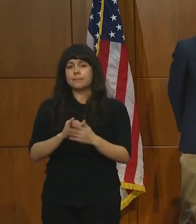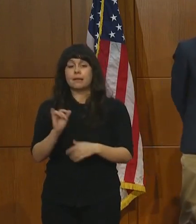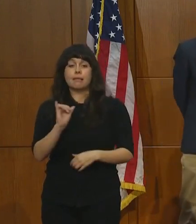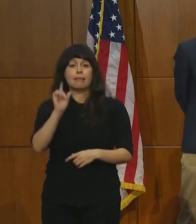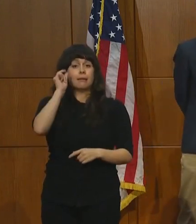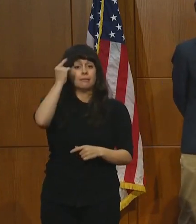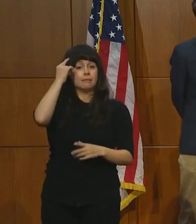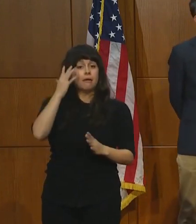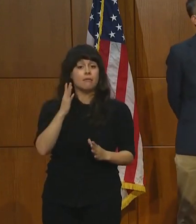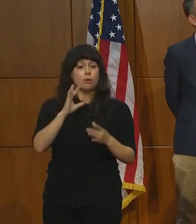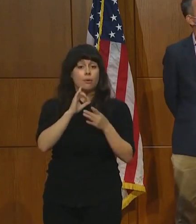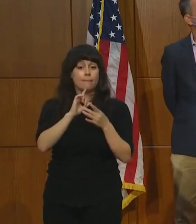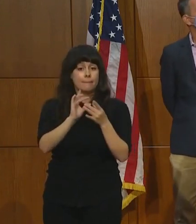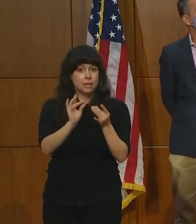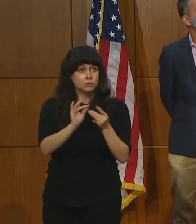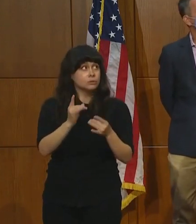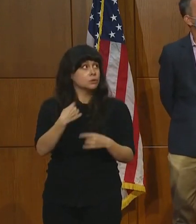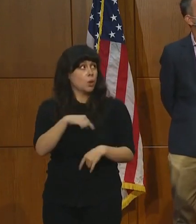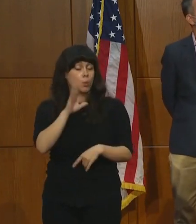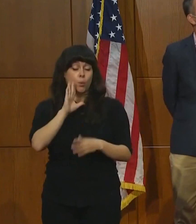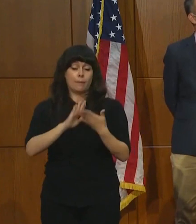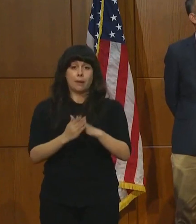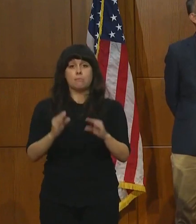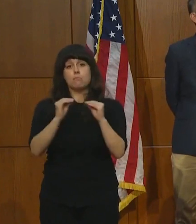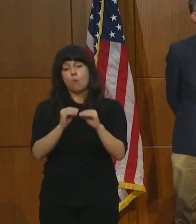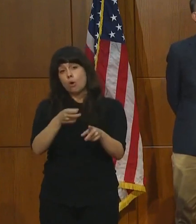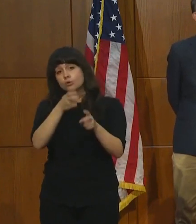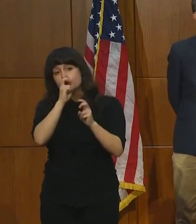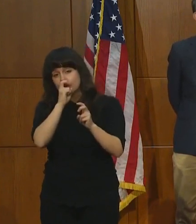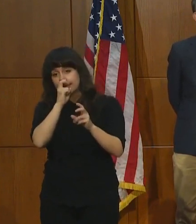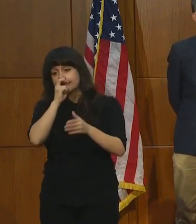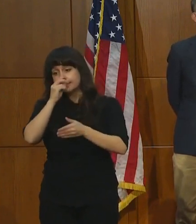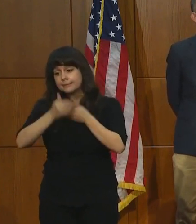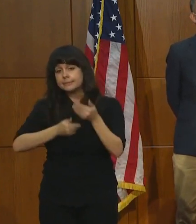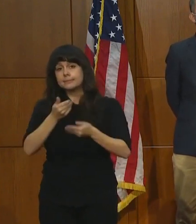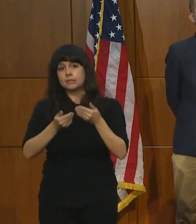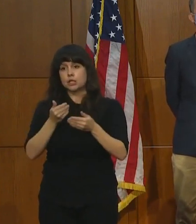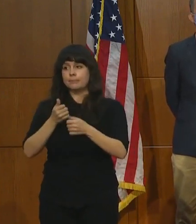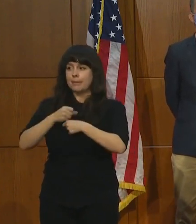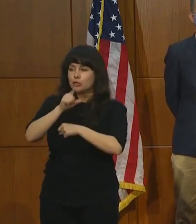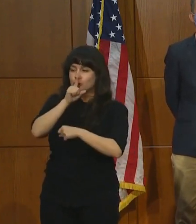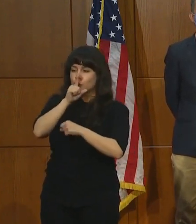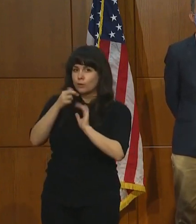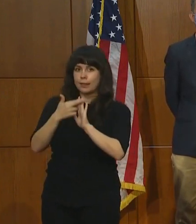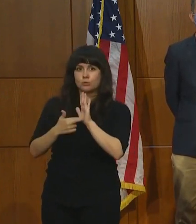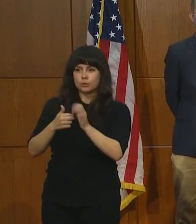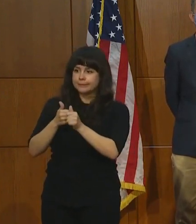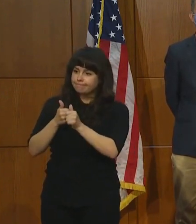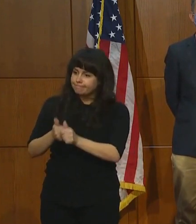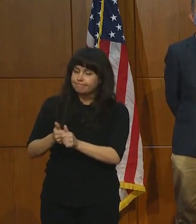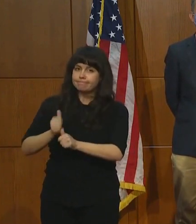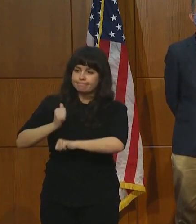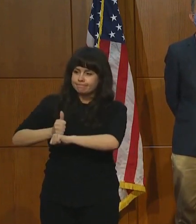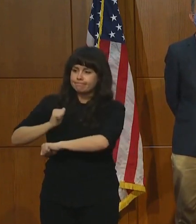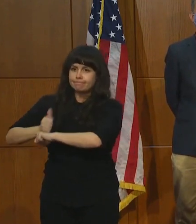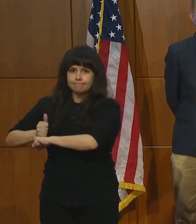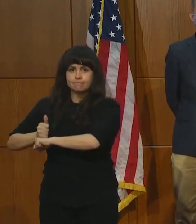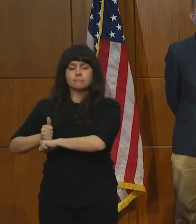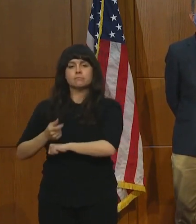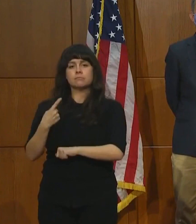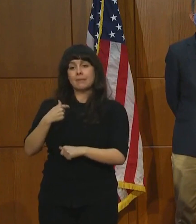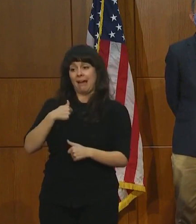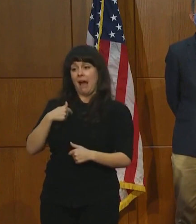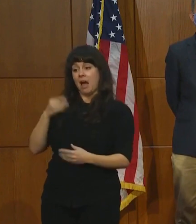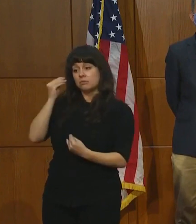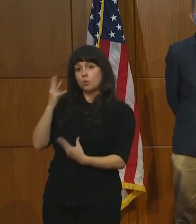says, we are going to get much stricter in enforcing those guidelines. I've instructed the health directors in